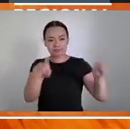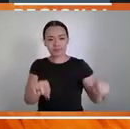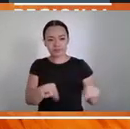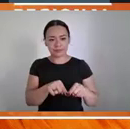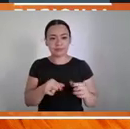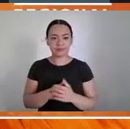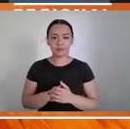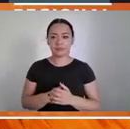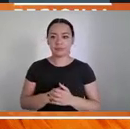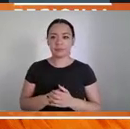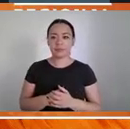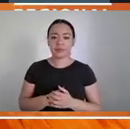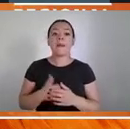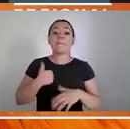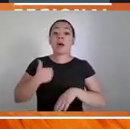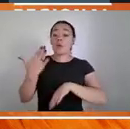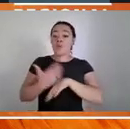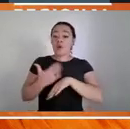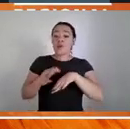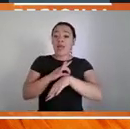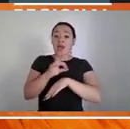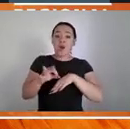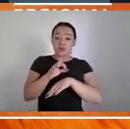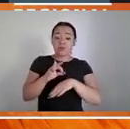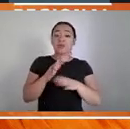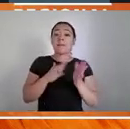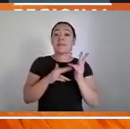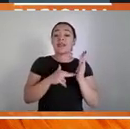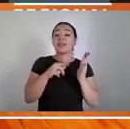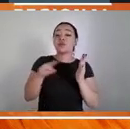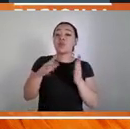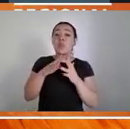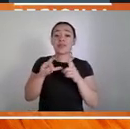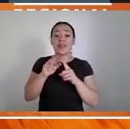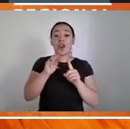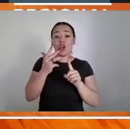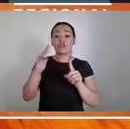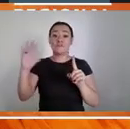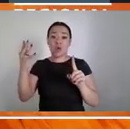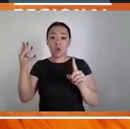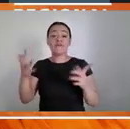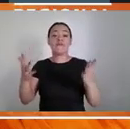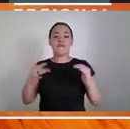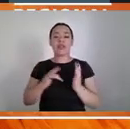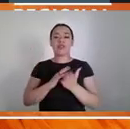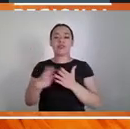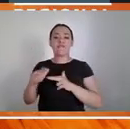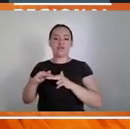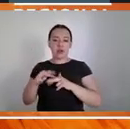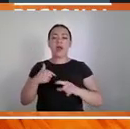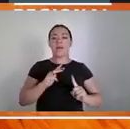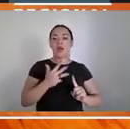noting that my work hours are 9 a.m. to 5 p.m. Monday to Wednesday, and 9 a.m. to 12 p.m. on Thursdays and Fridays.